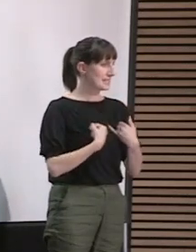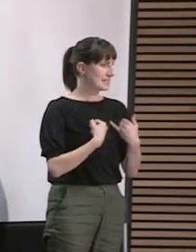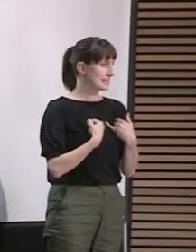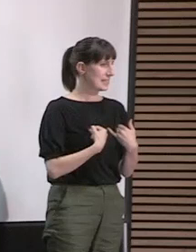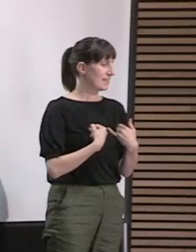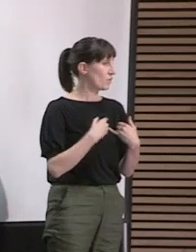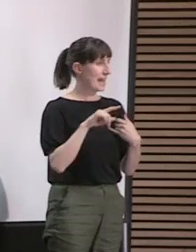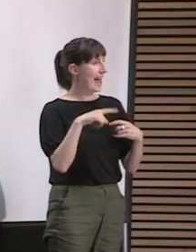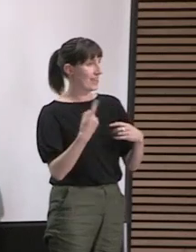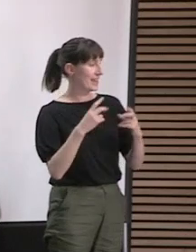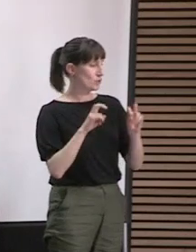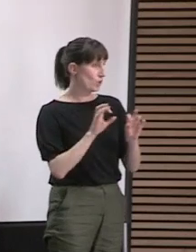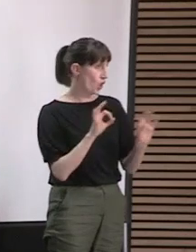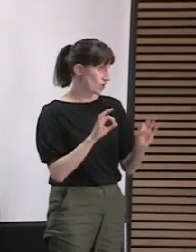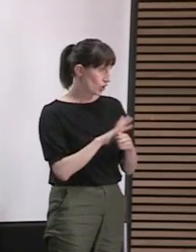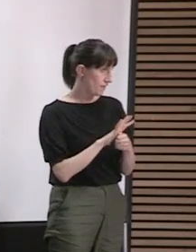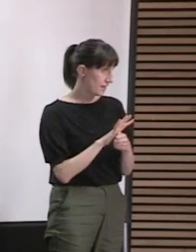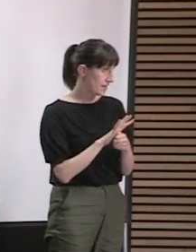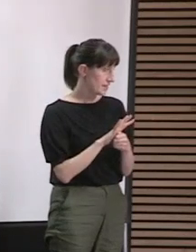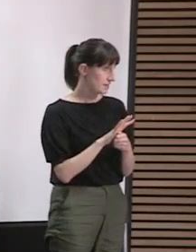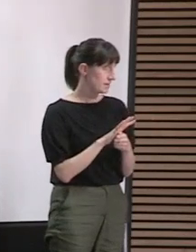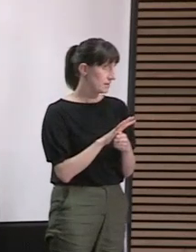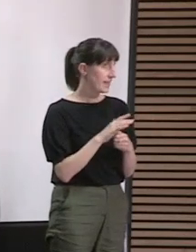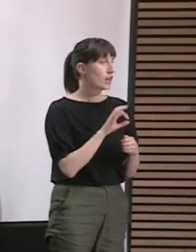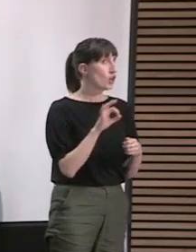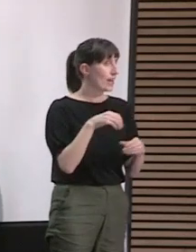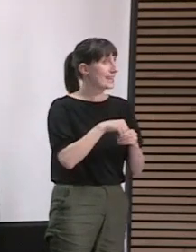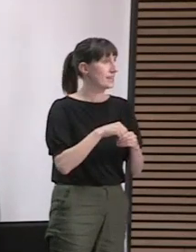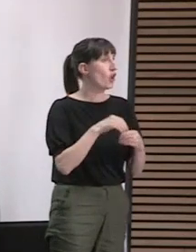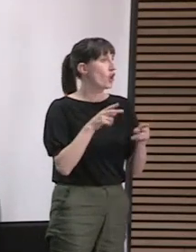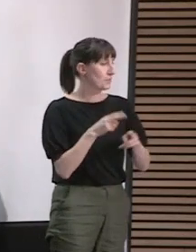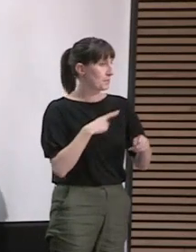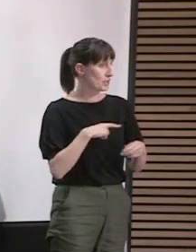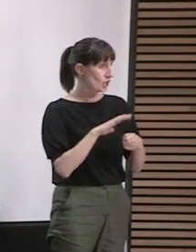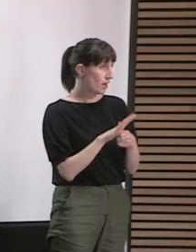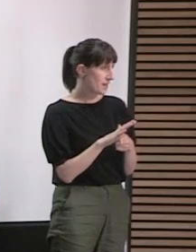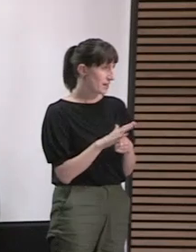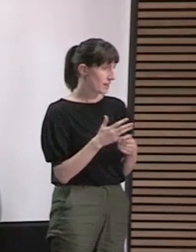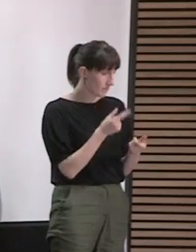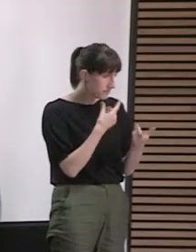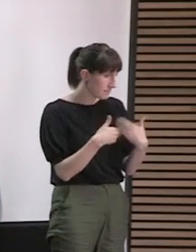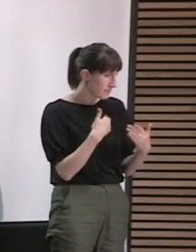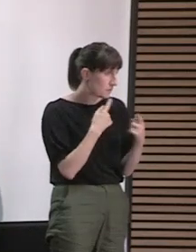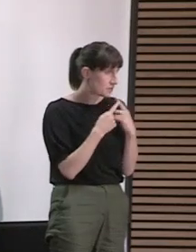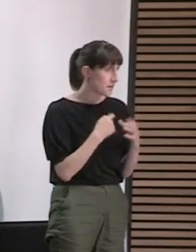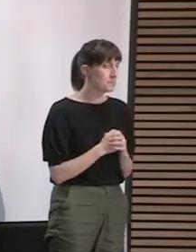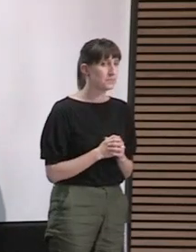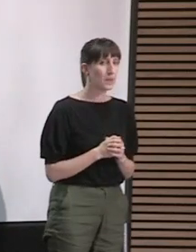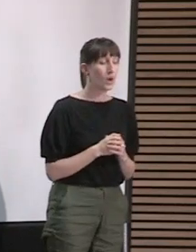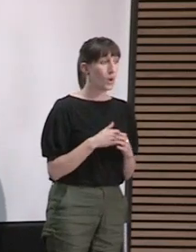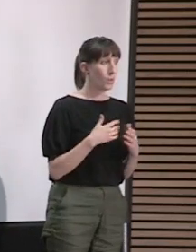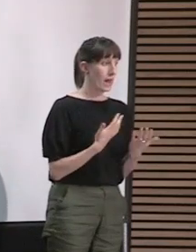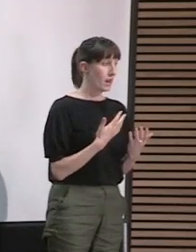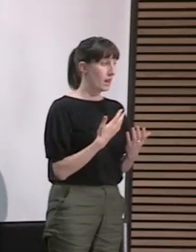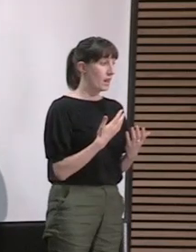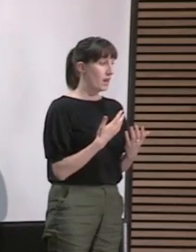understanding, certainly not from when they initially presented to hospital. I guess the concern there is if the first time you find out about a case